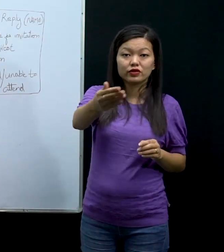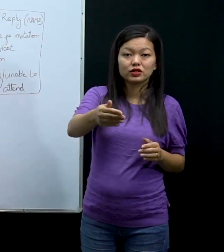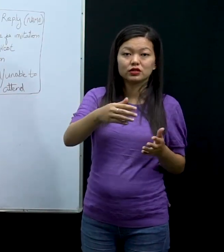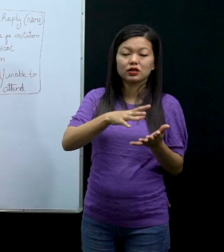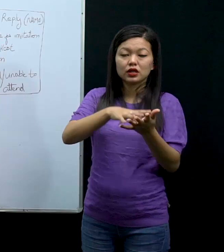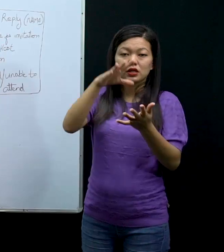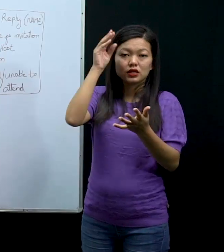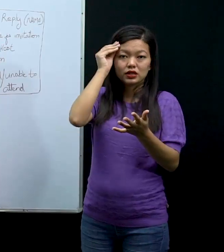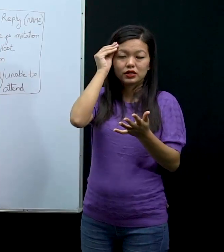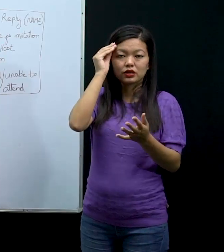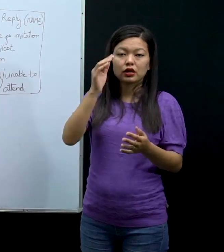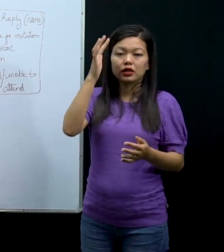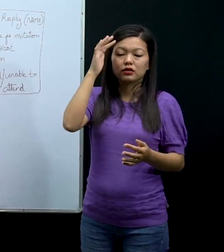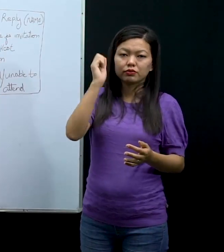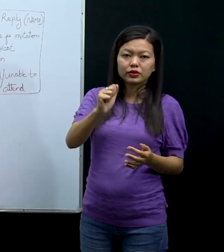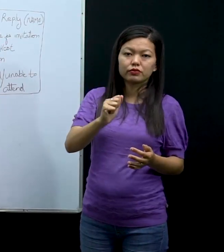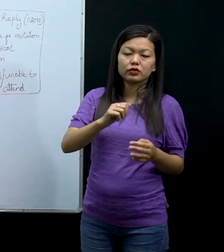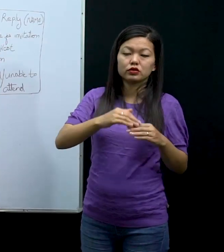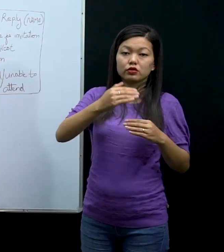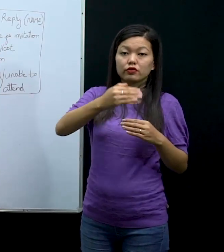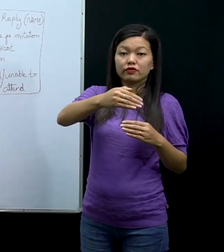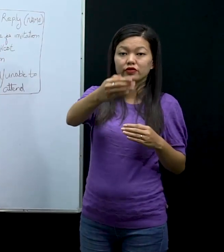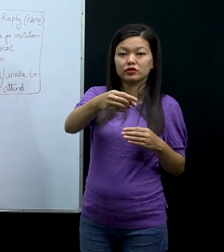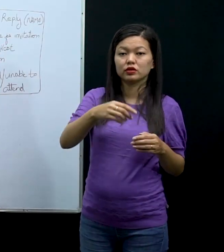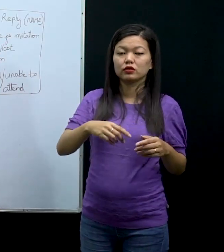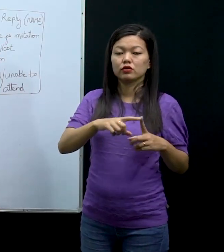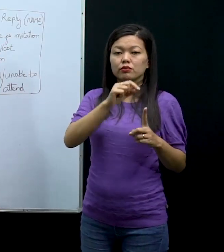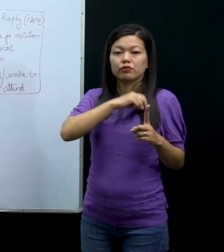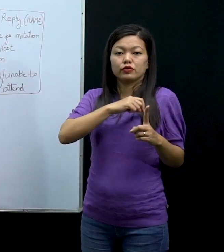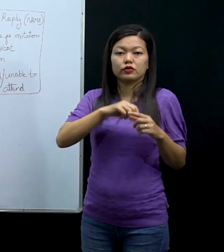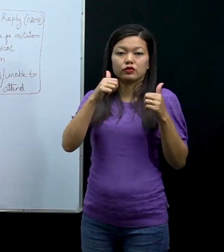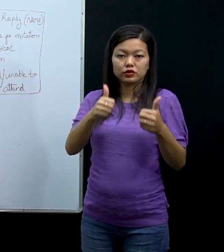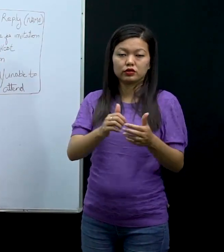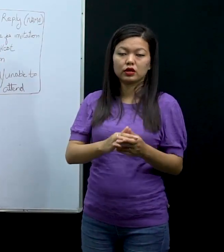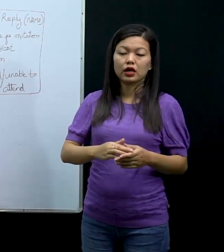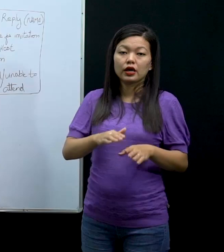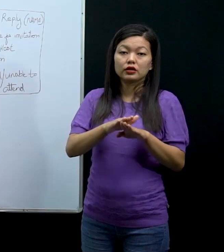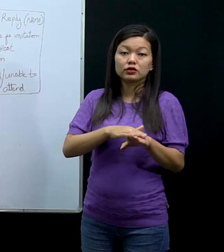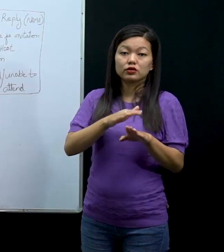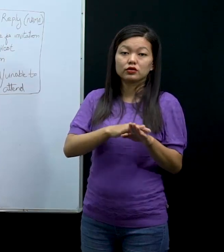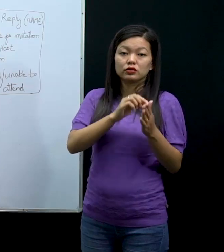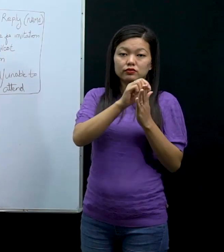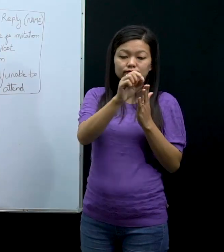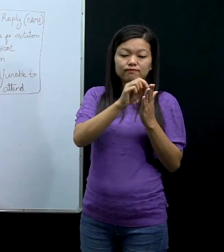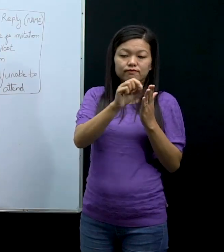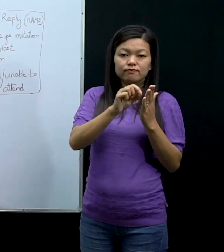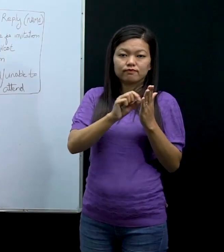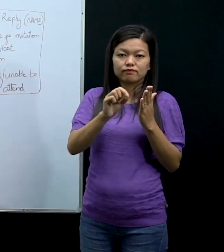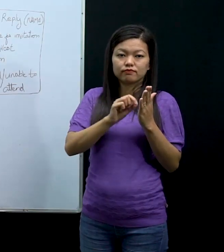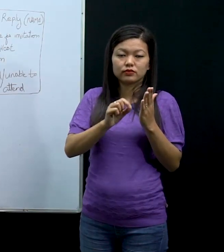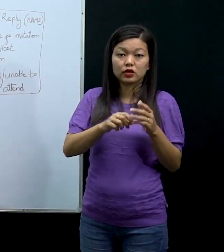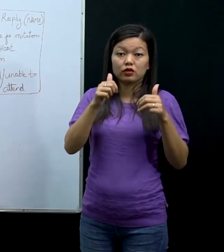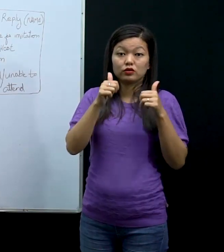a very good skill of writing, unless you follow the format, your writing skills may not apply much in this kind